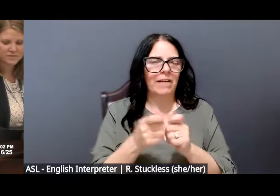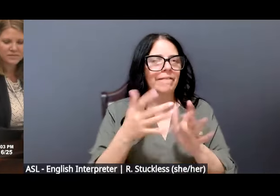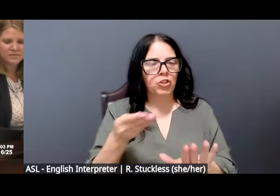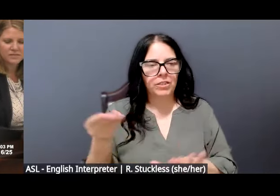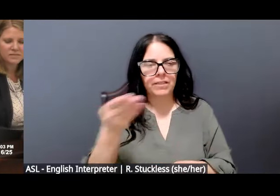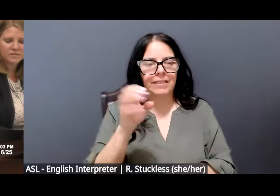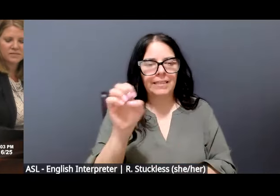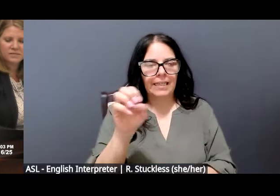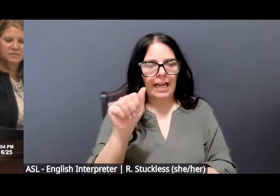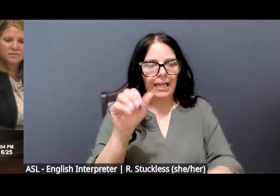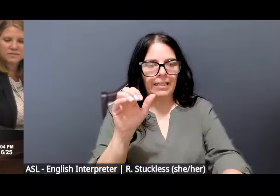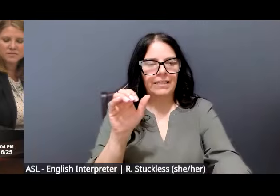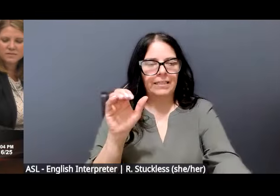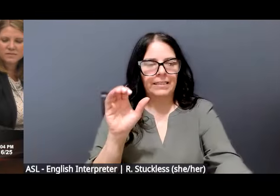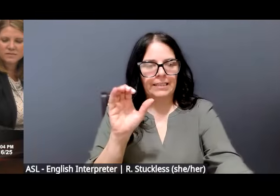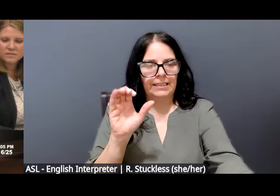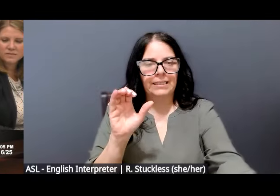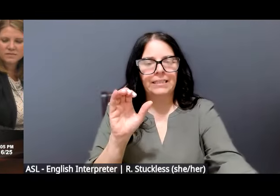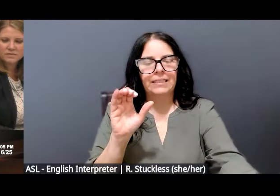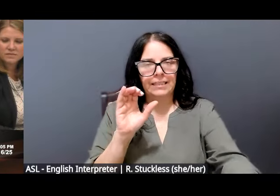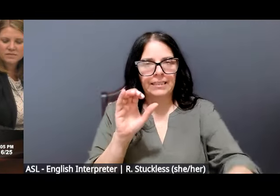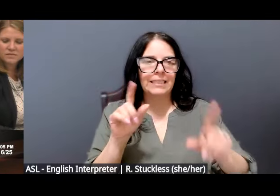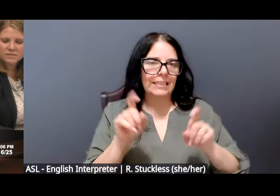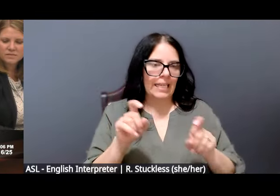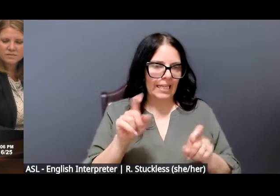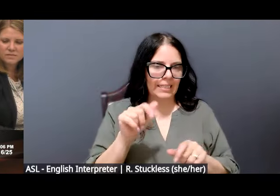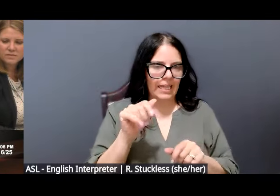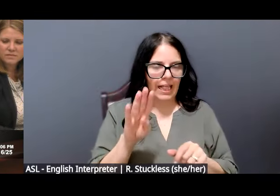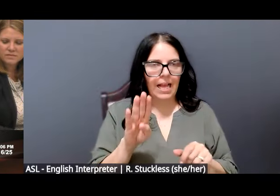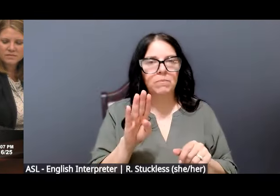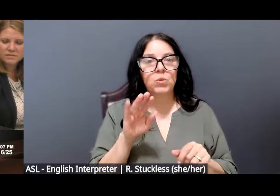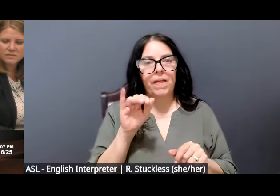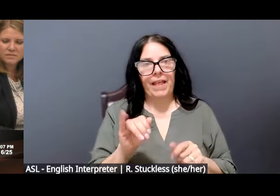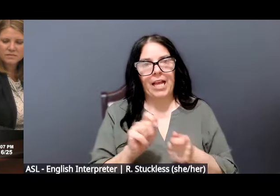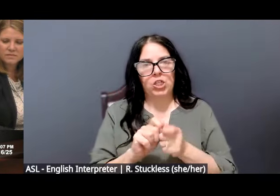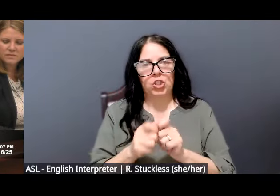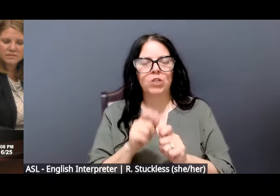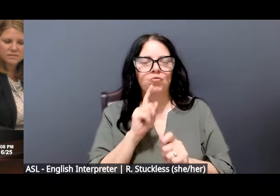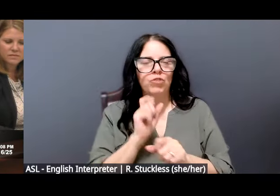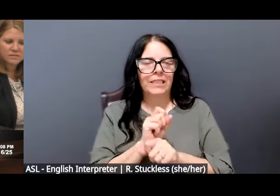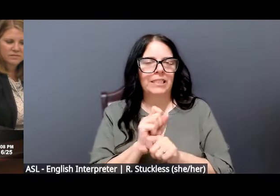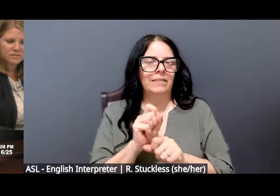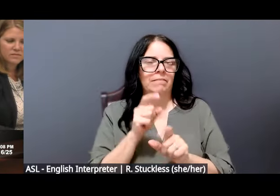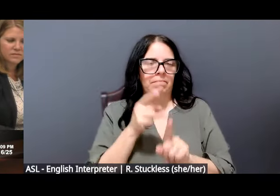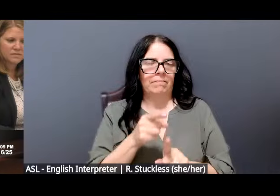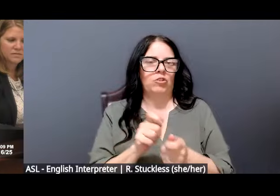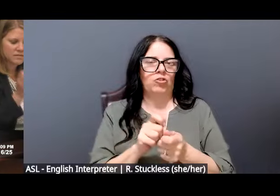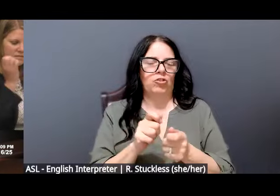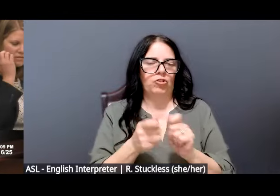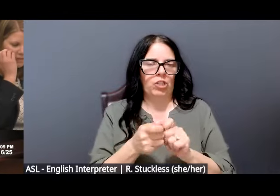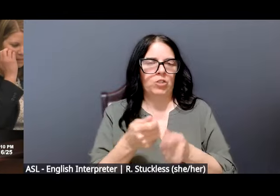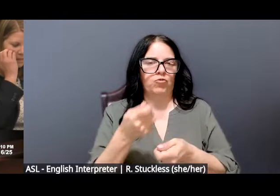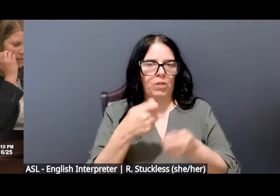voting system test laboratory already. So this de minimis change is essentially just to replace that the